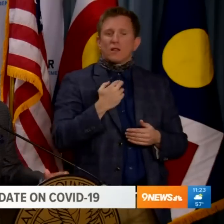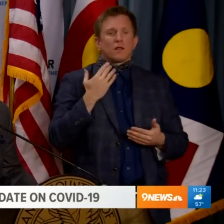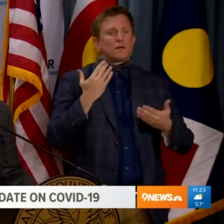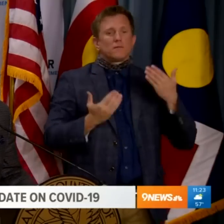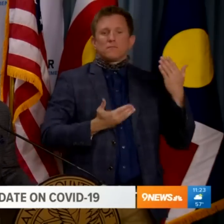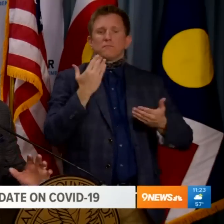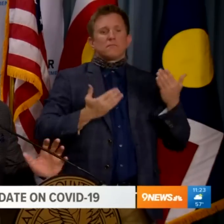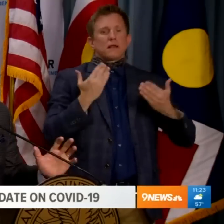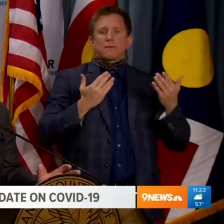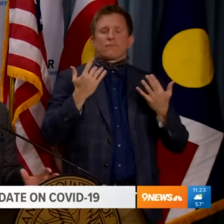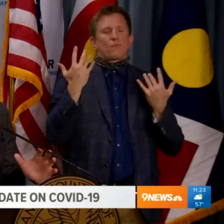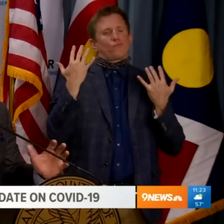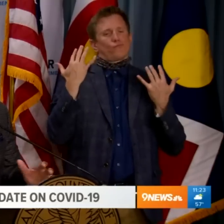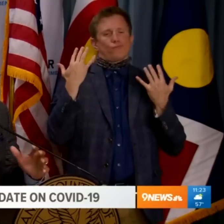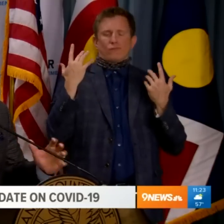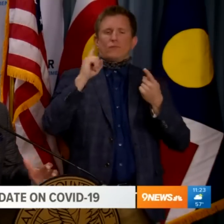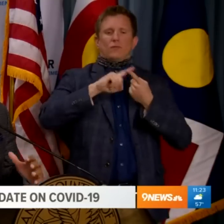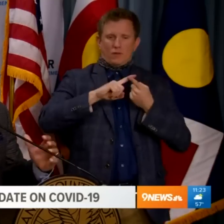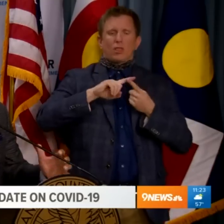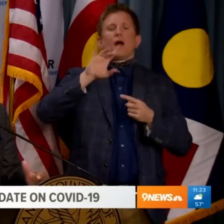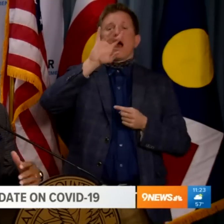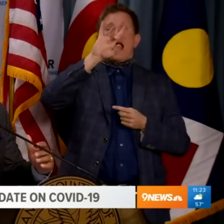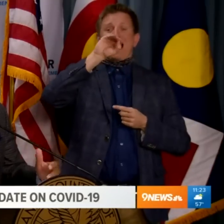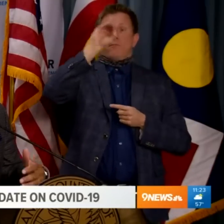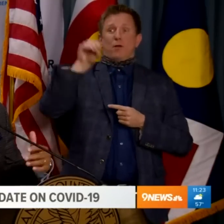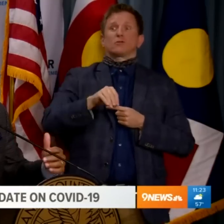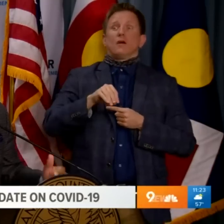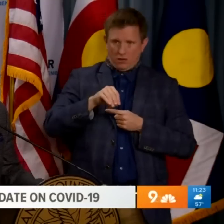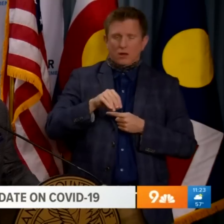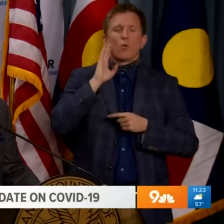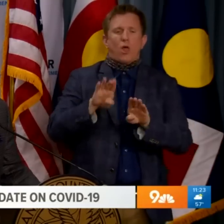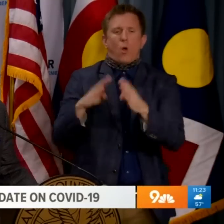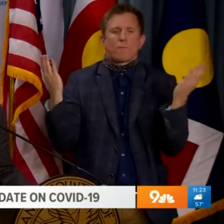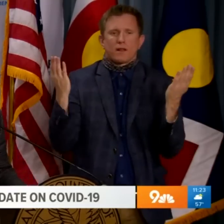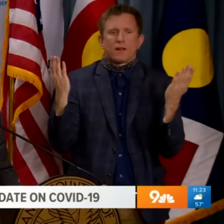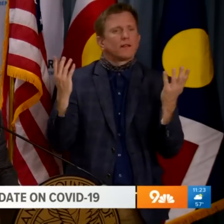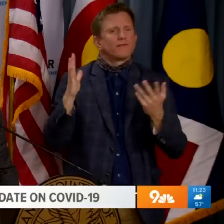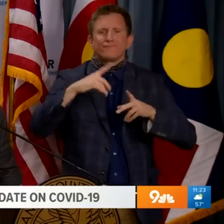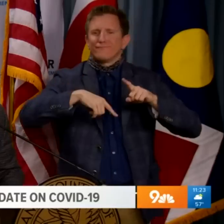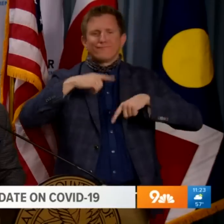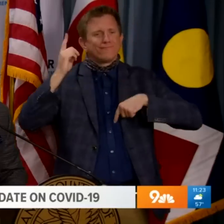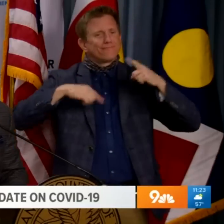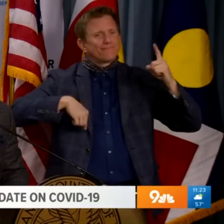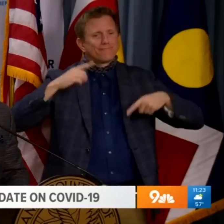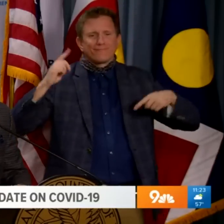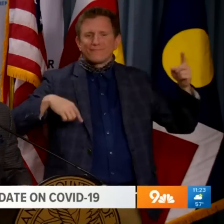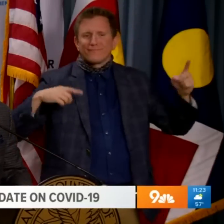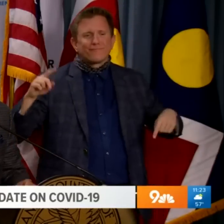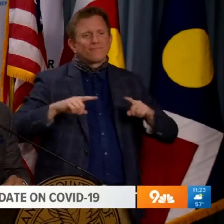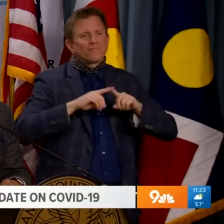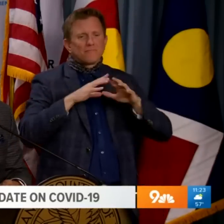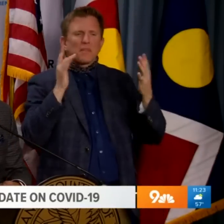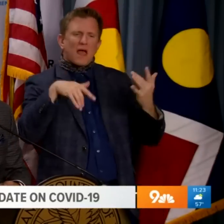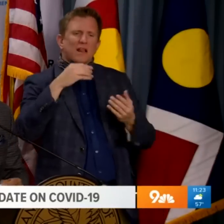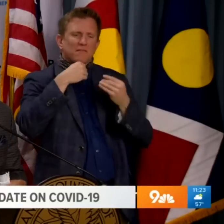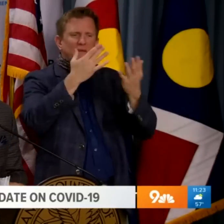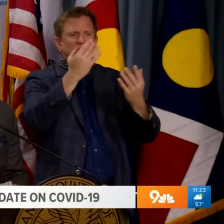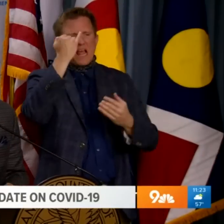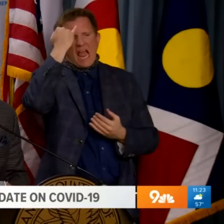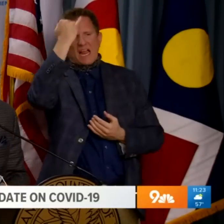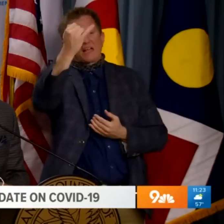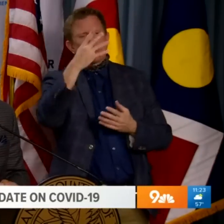we have, let's say, a 50% rolling open, and then we have to increase it to 75%, some may wait until it's 80% or 90% or 100%